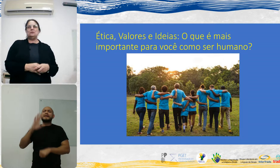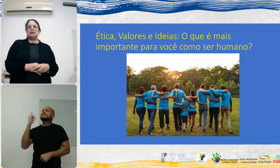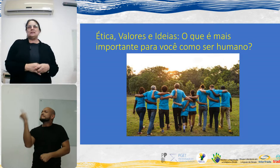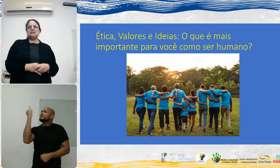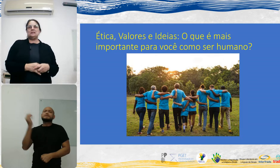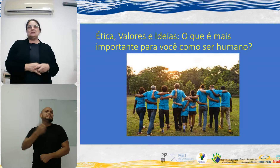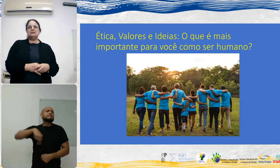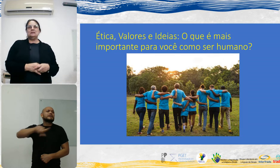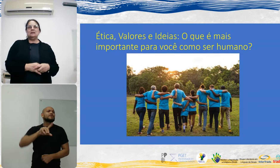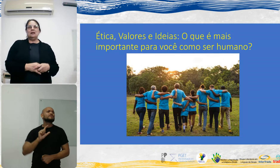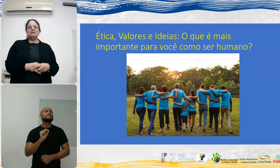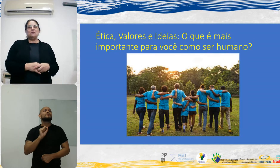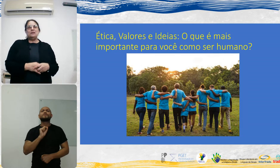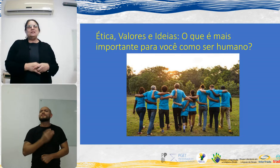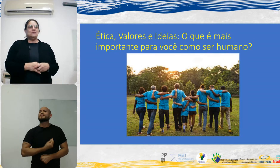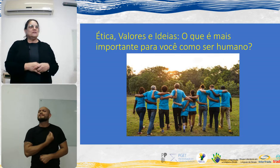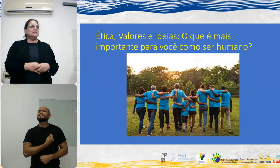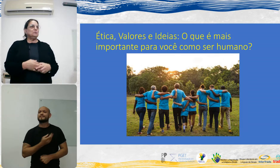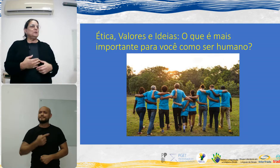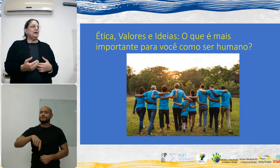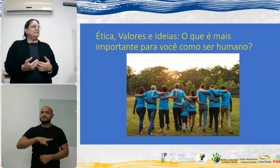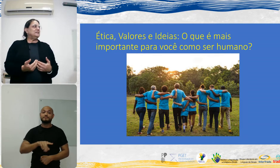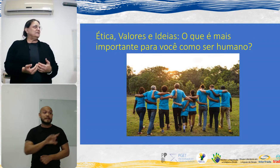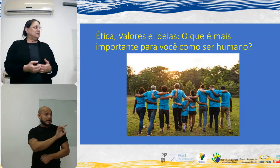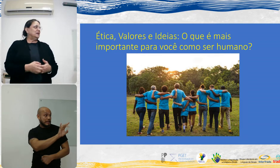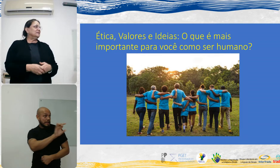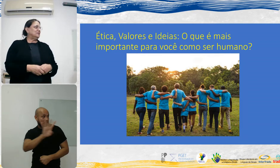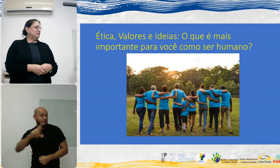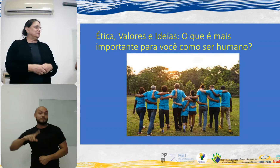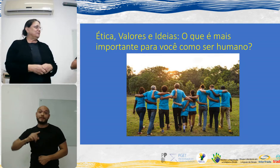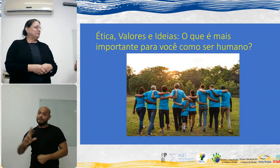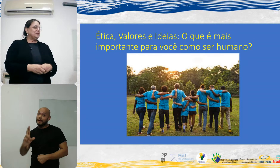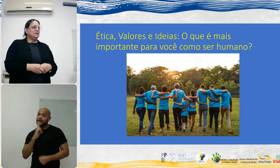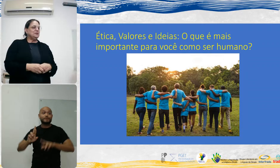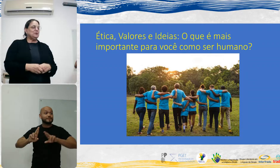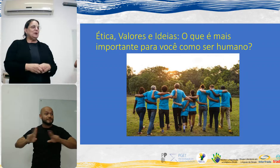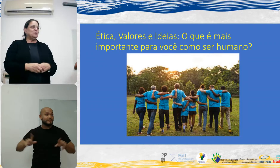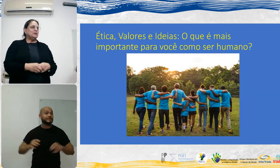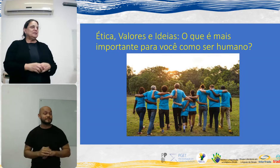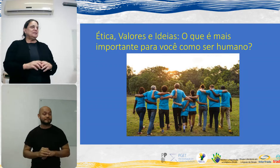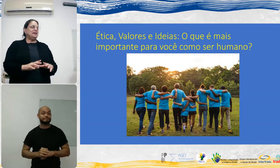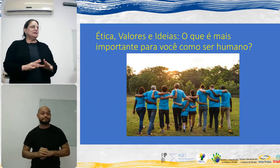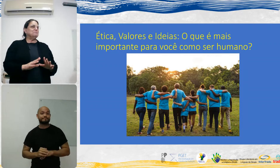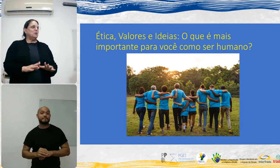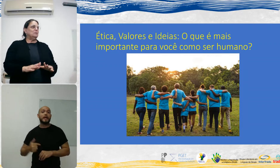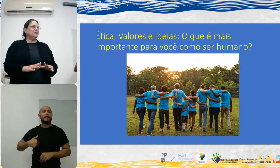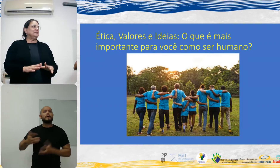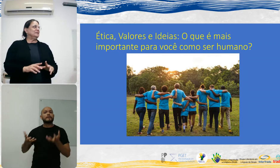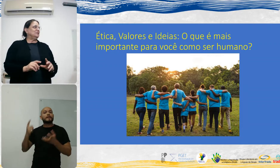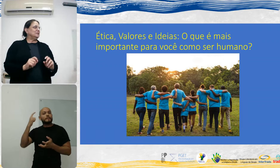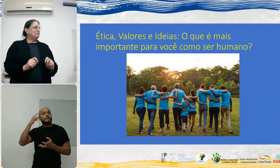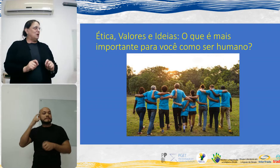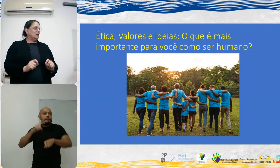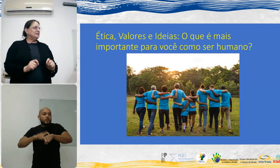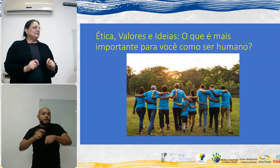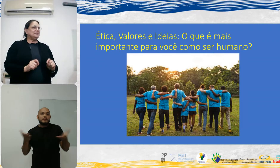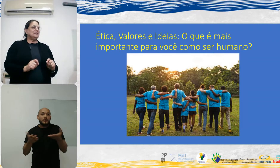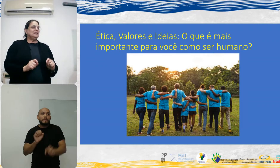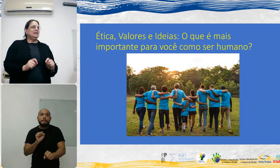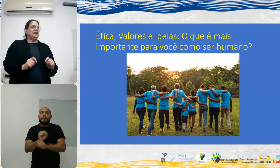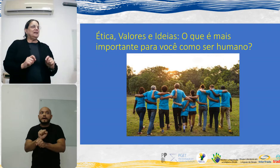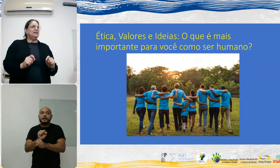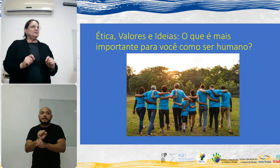important to us? And for each of us, we'll have a different answer. So I want to take a moment to just